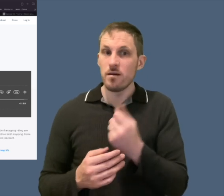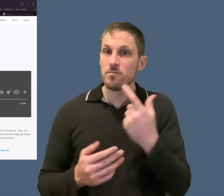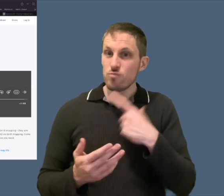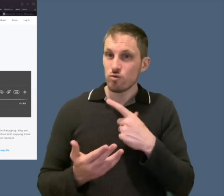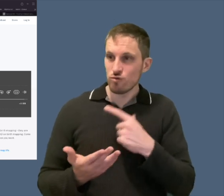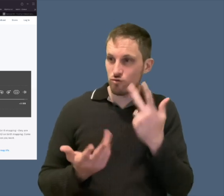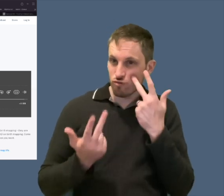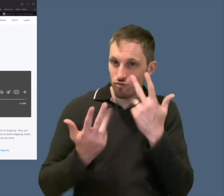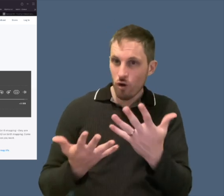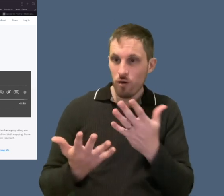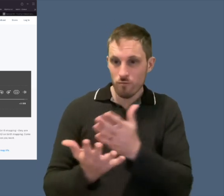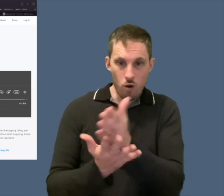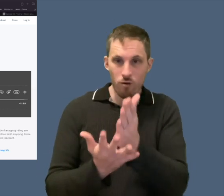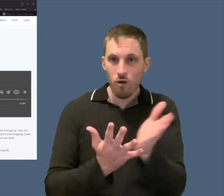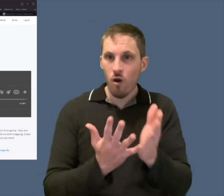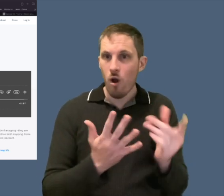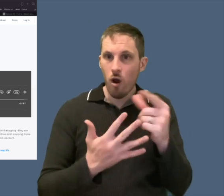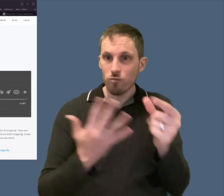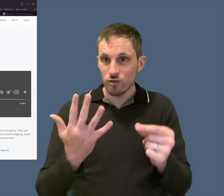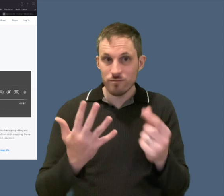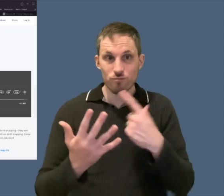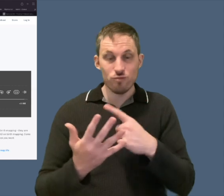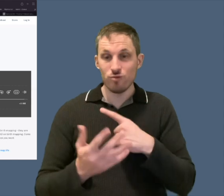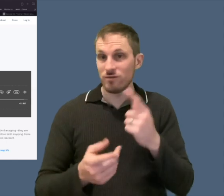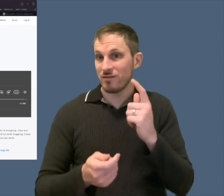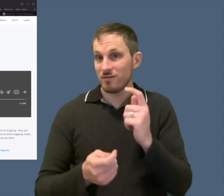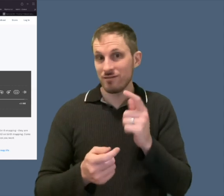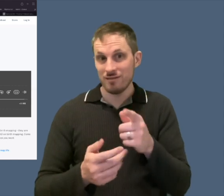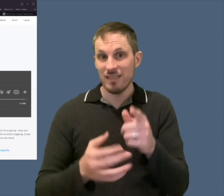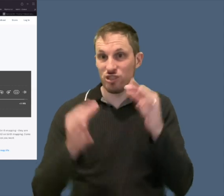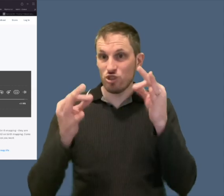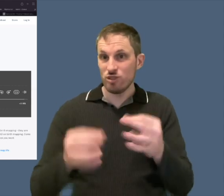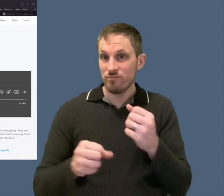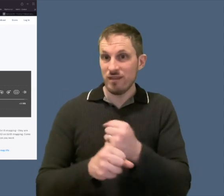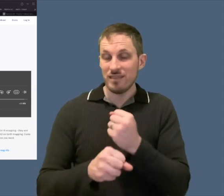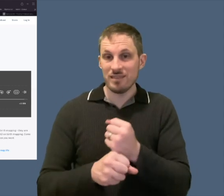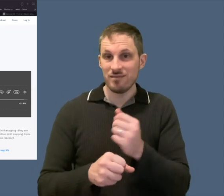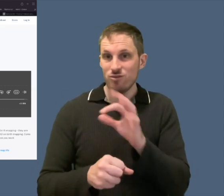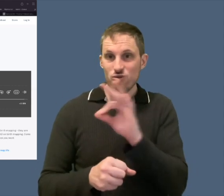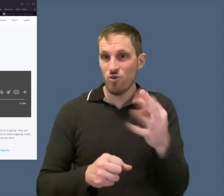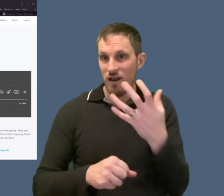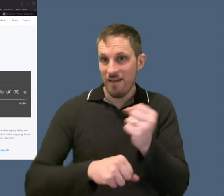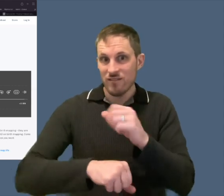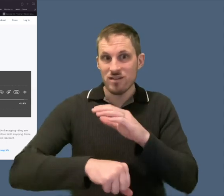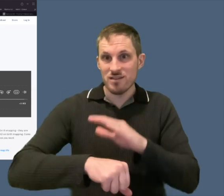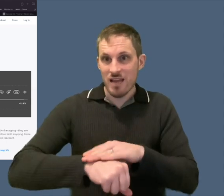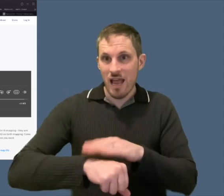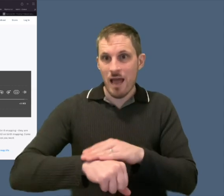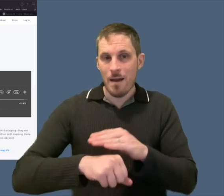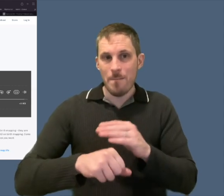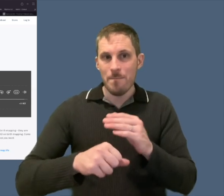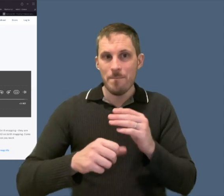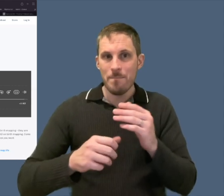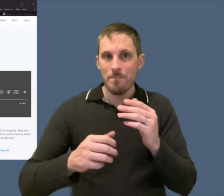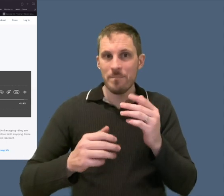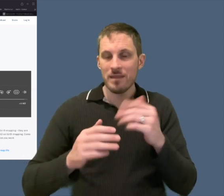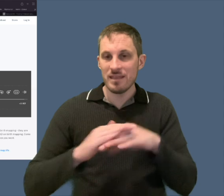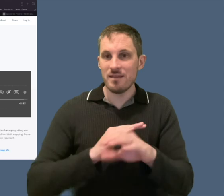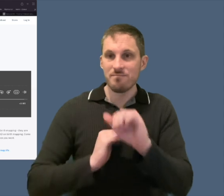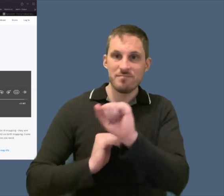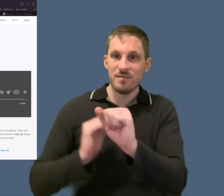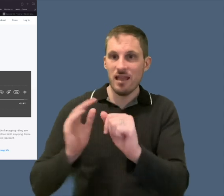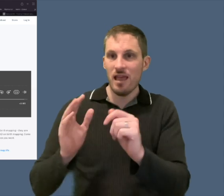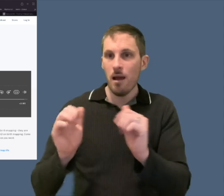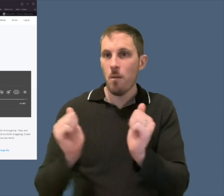decision-making that you don't often get the time or the opportunity to have in those antenatal appointments. Like when you have